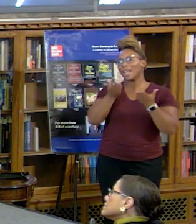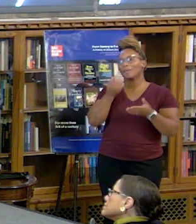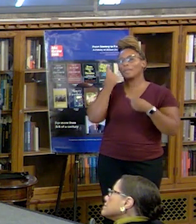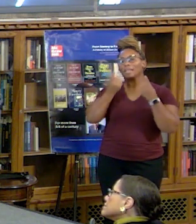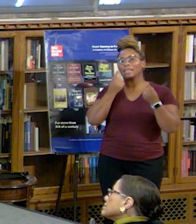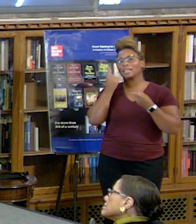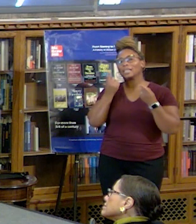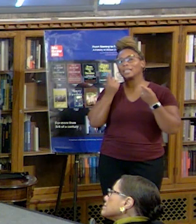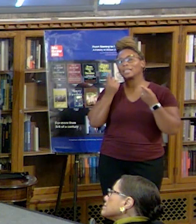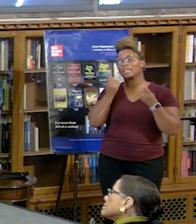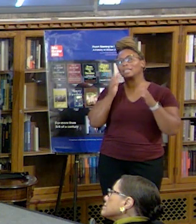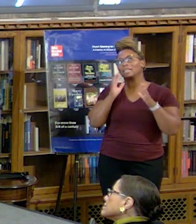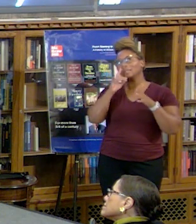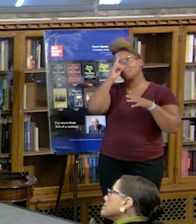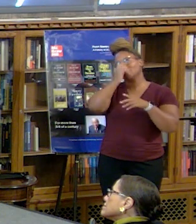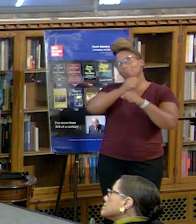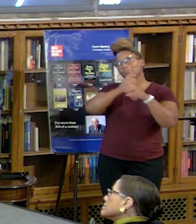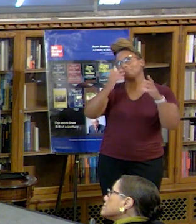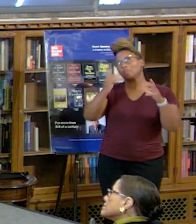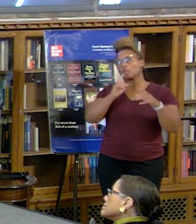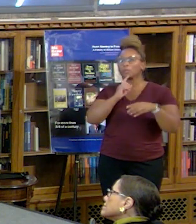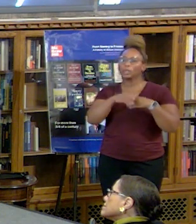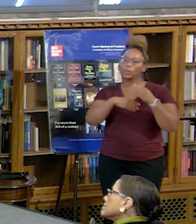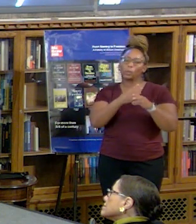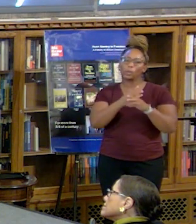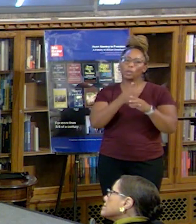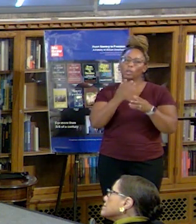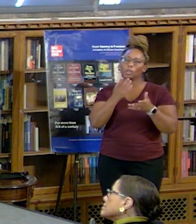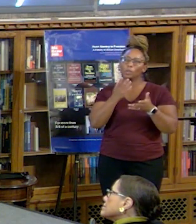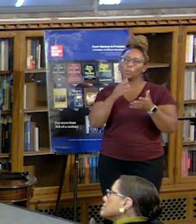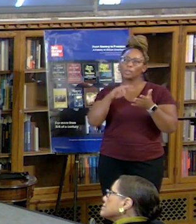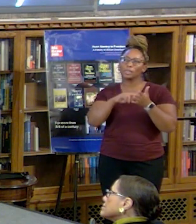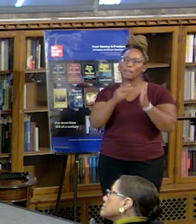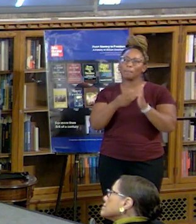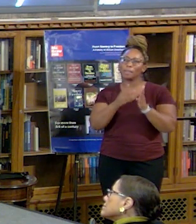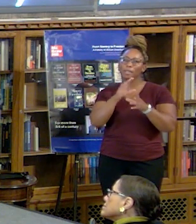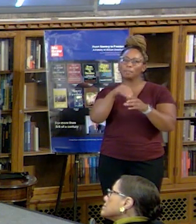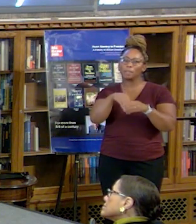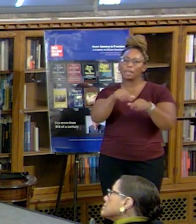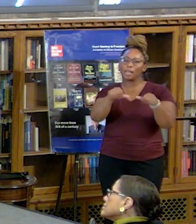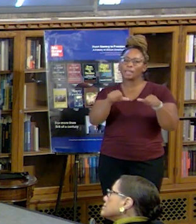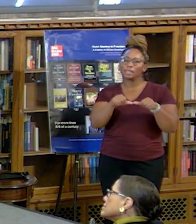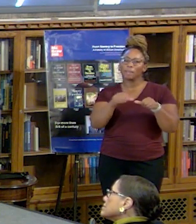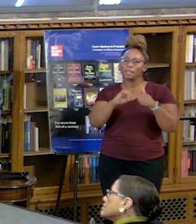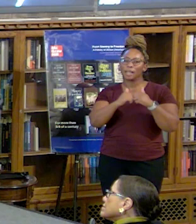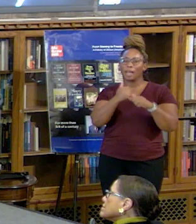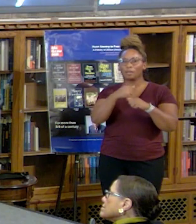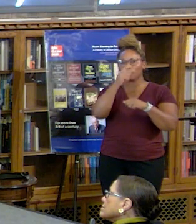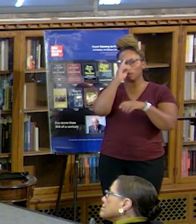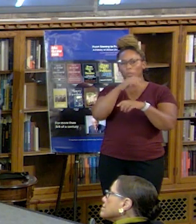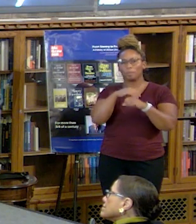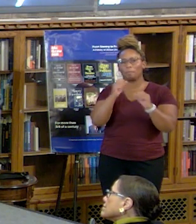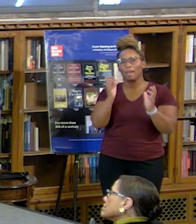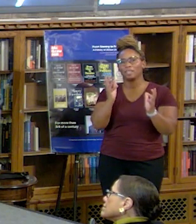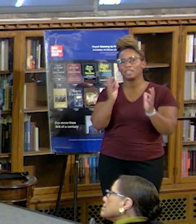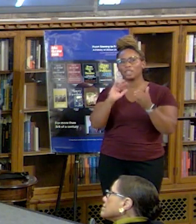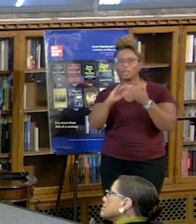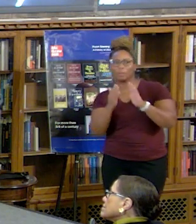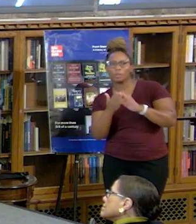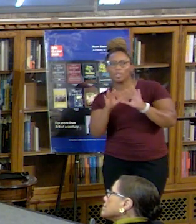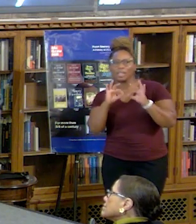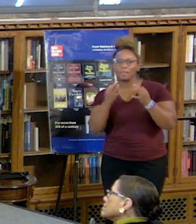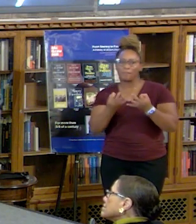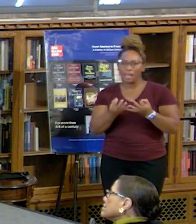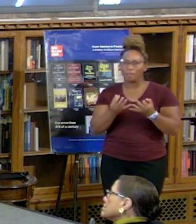thinking like out from that to the real world to like what it means to be in that space and how you imagine um Community